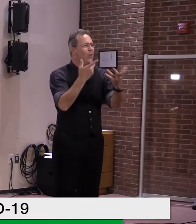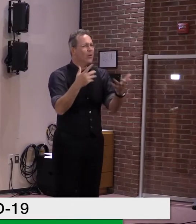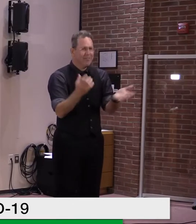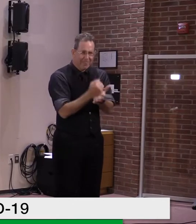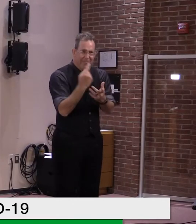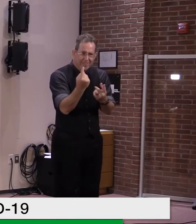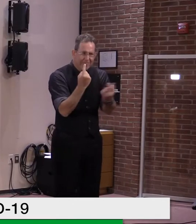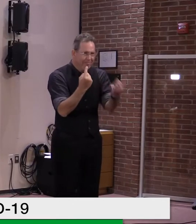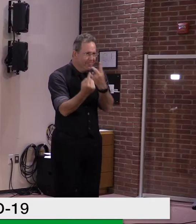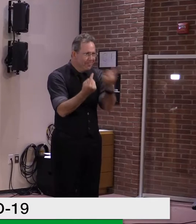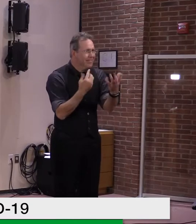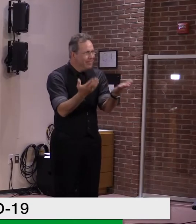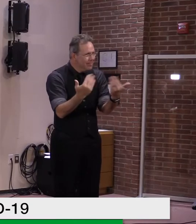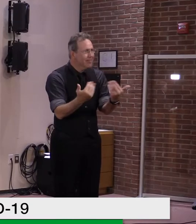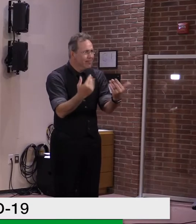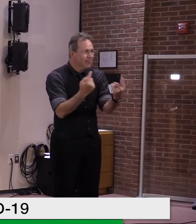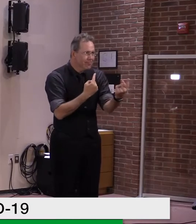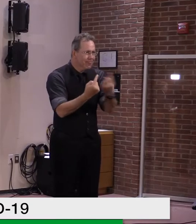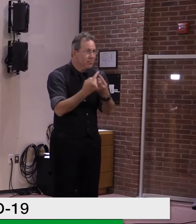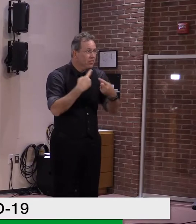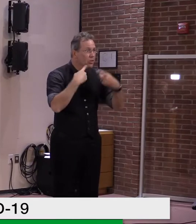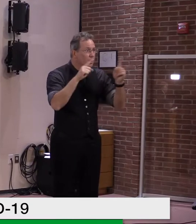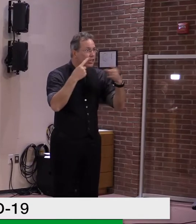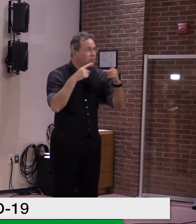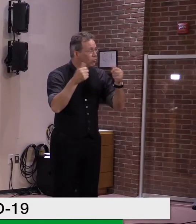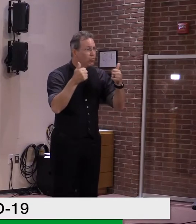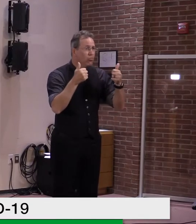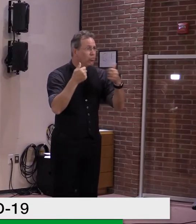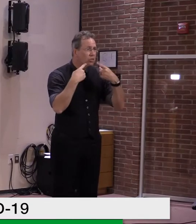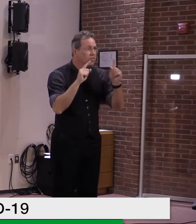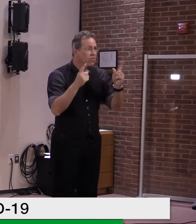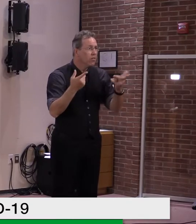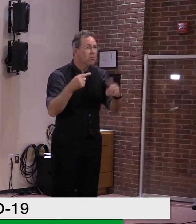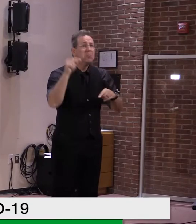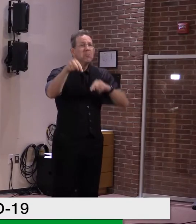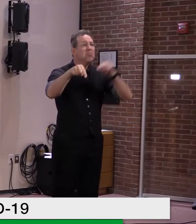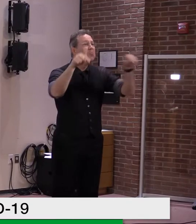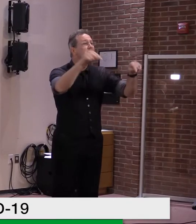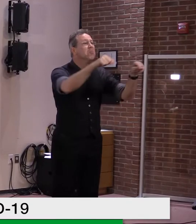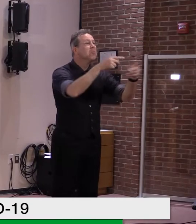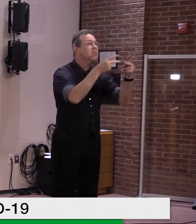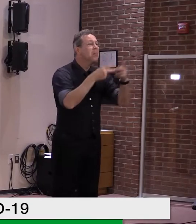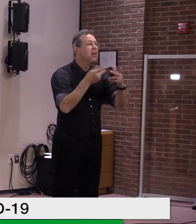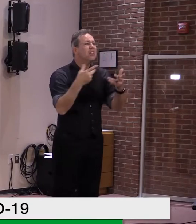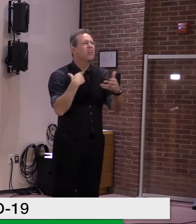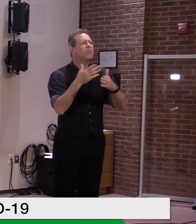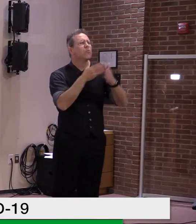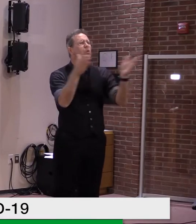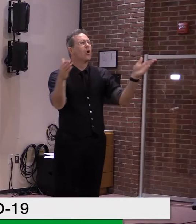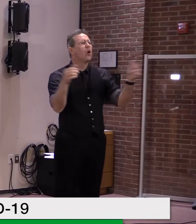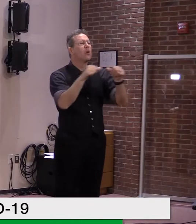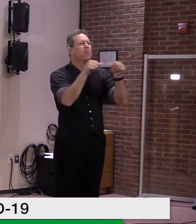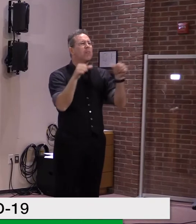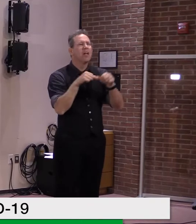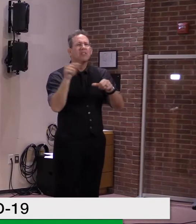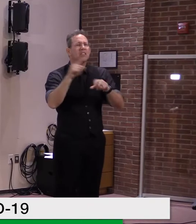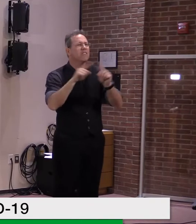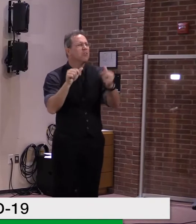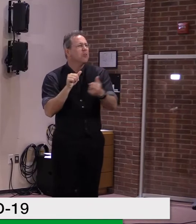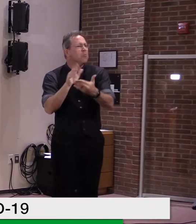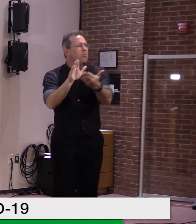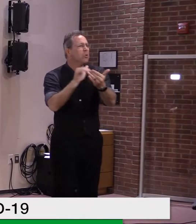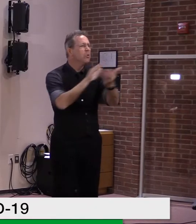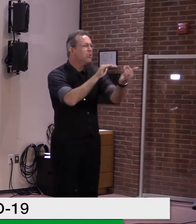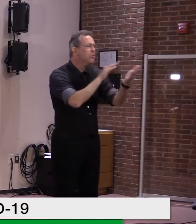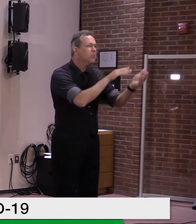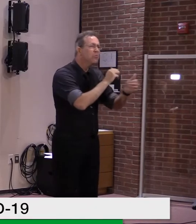been successful in doing this broad approach, and maybe on a daily basis getting